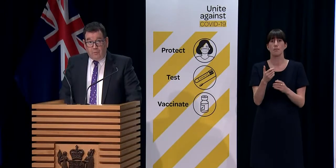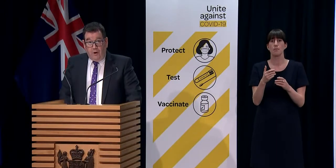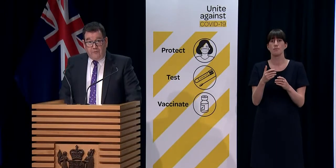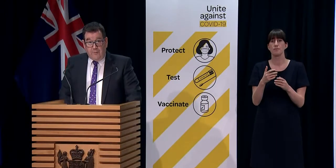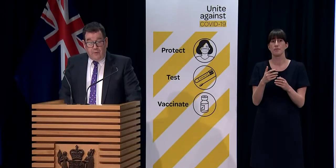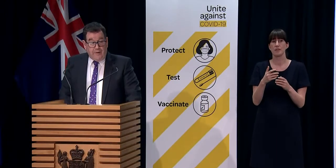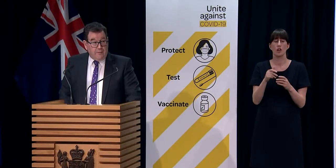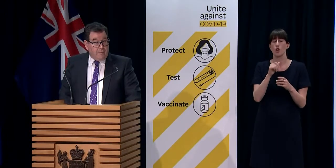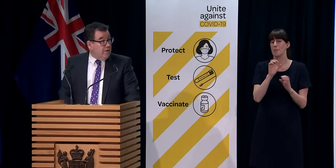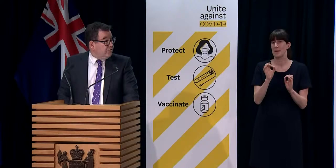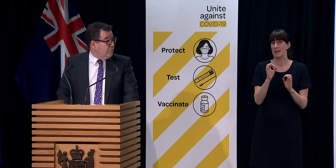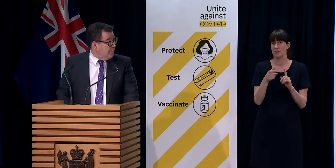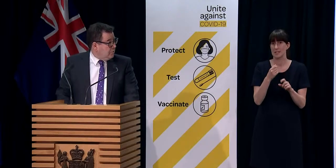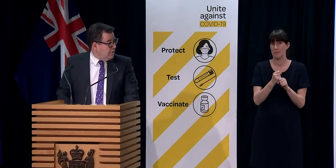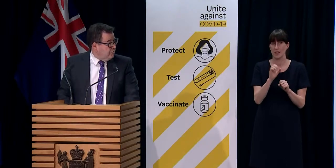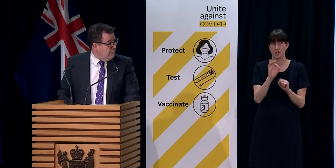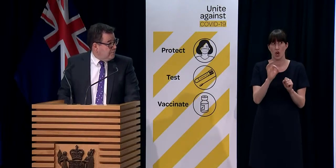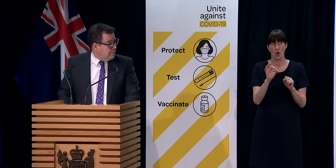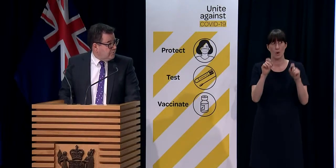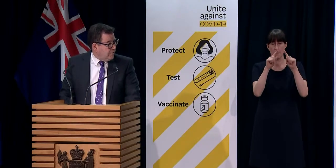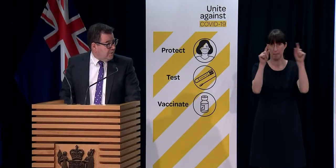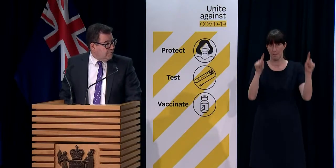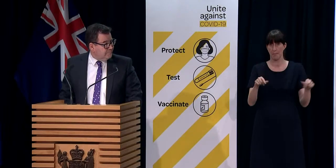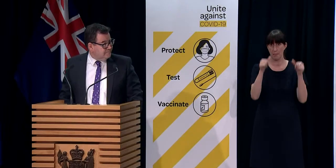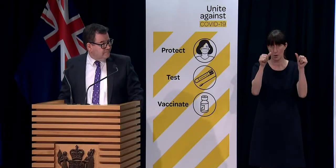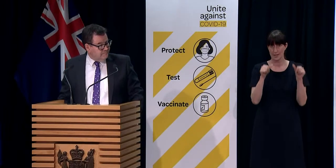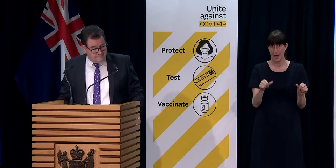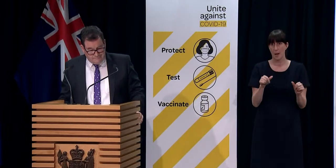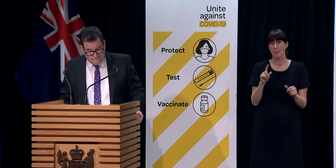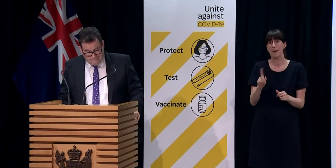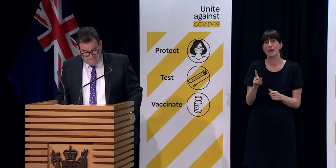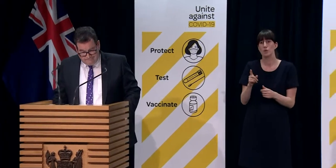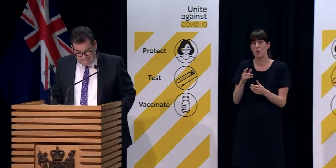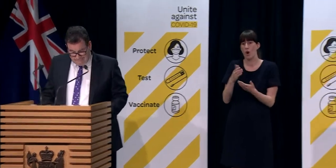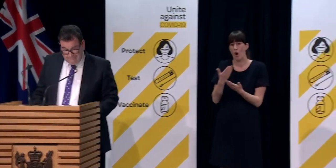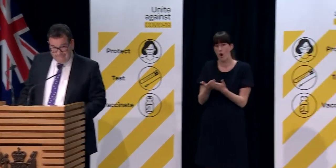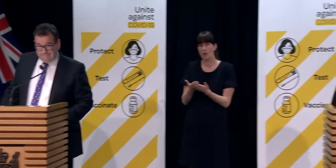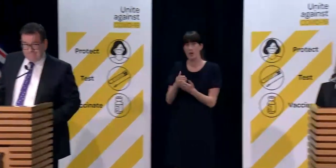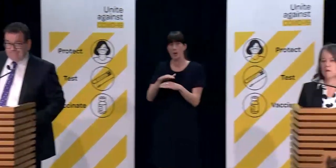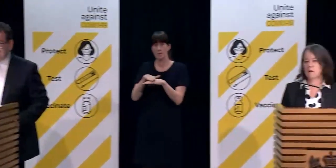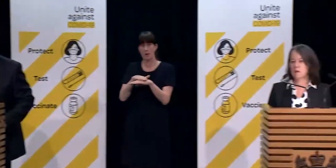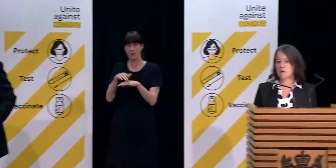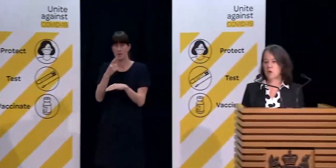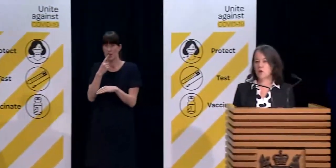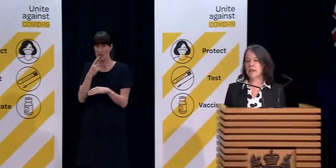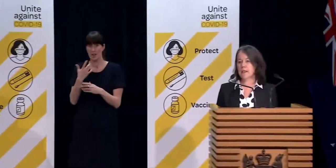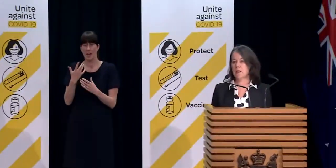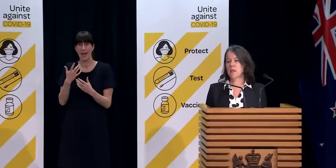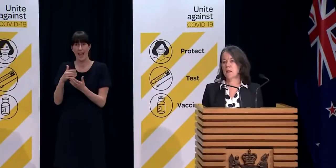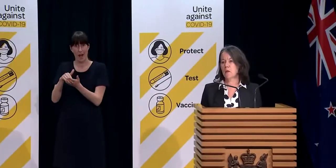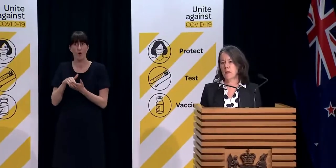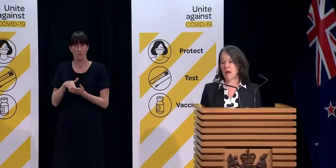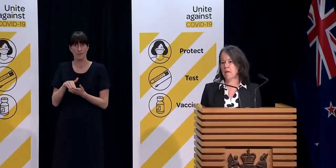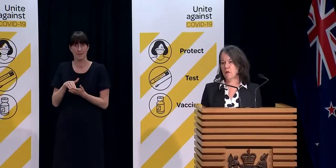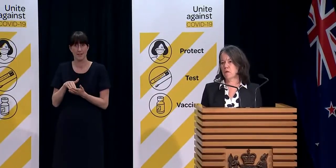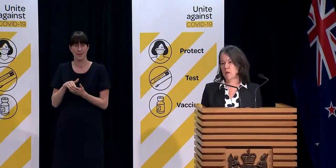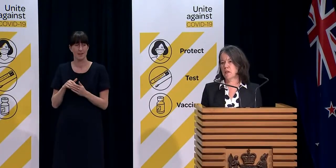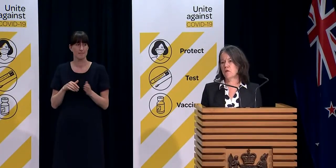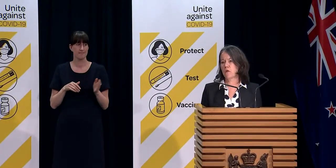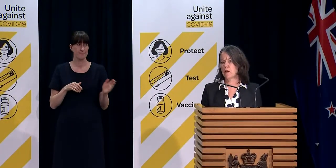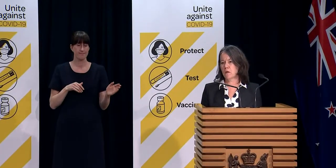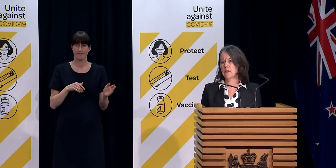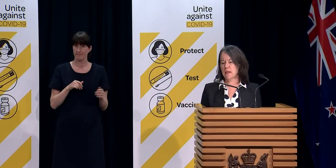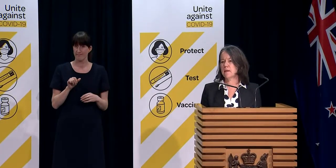So that's why it's been put back in place. Dr. McElnay, do you? No, that's right. It's part of the toolkit that we have